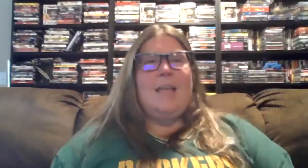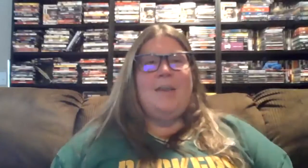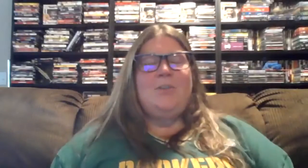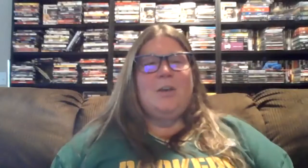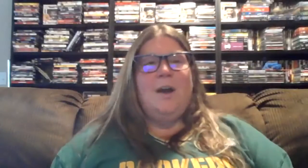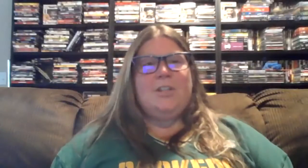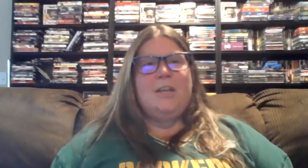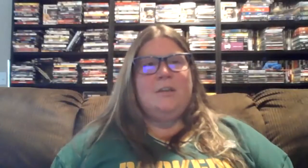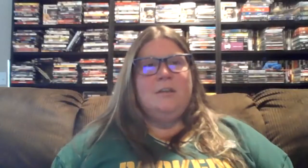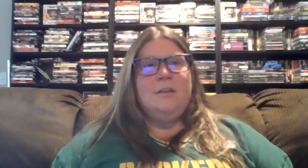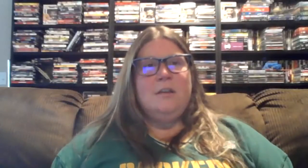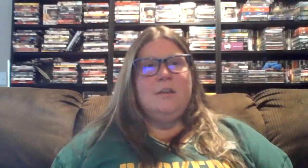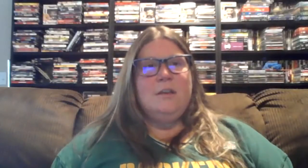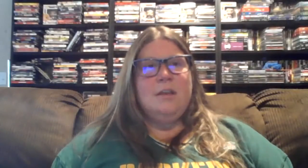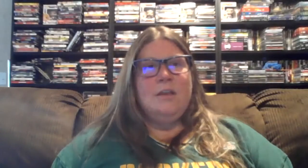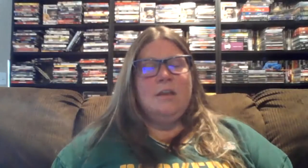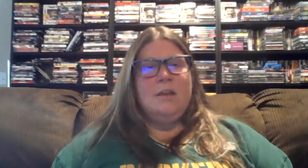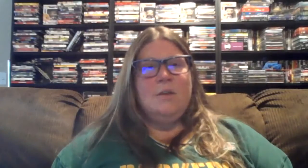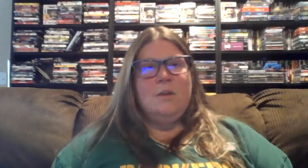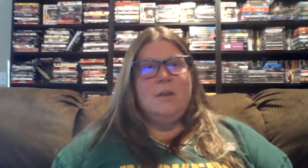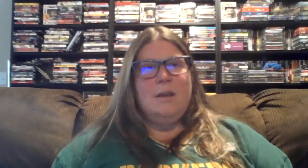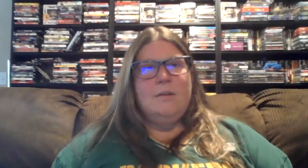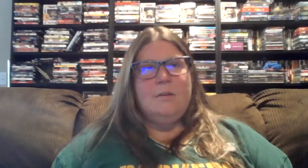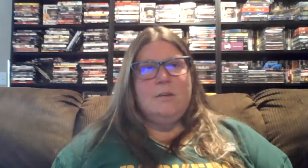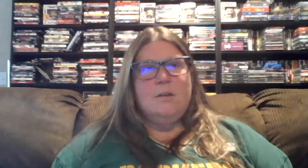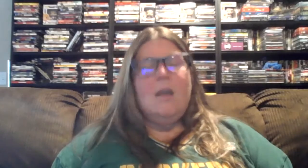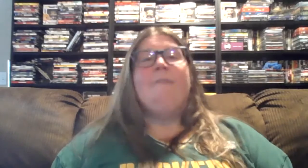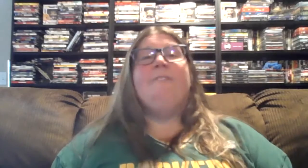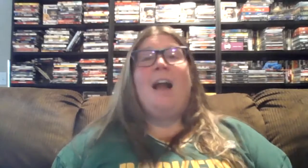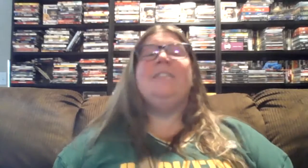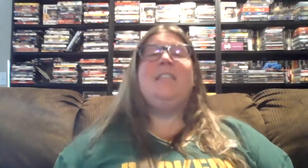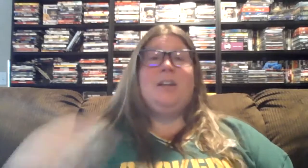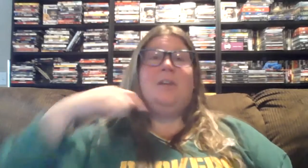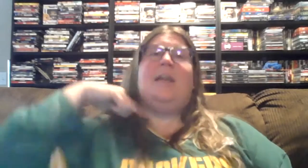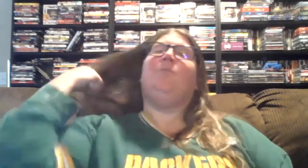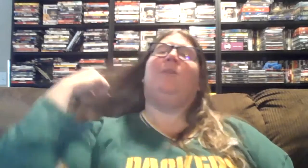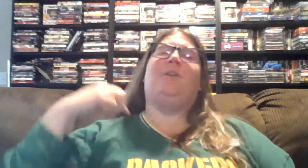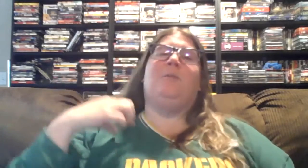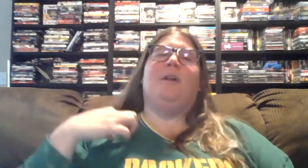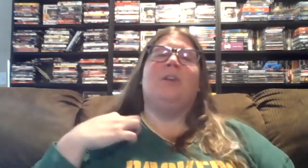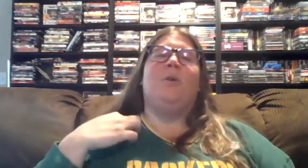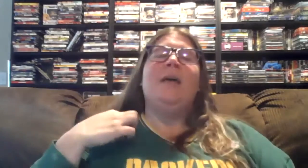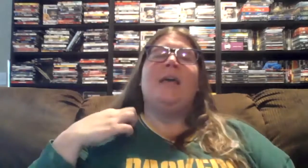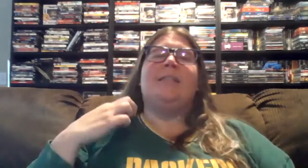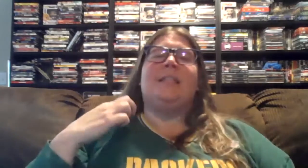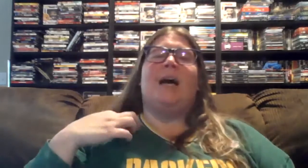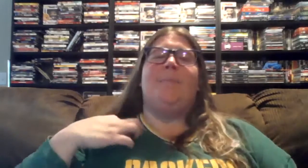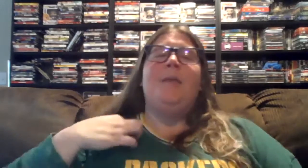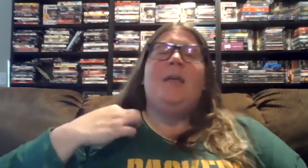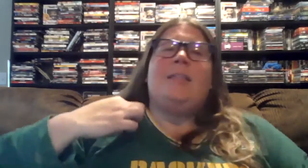Damien, you had a question? Yeah. Volunteer. Volunteer. That's a really good one. So it's